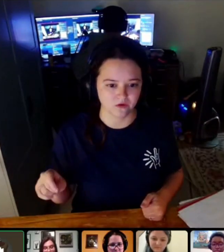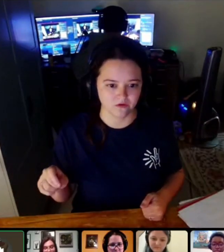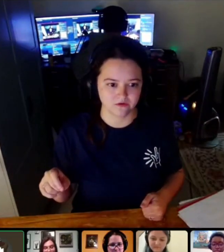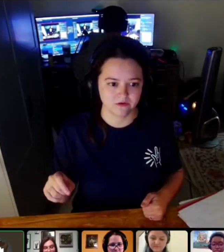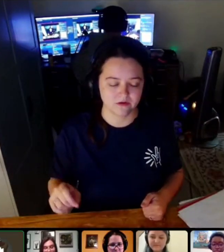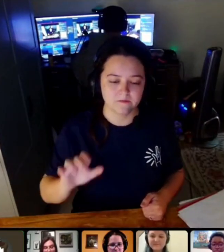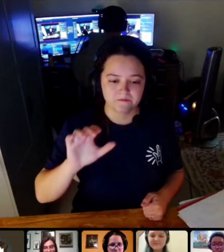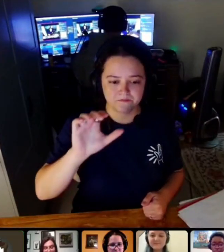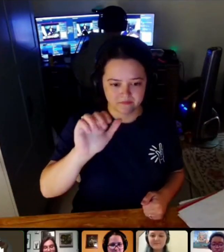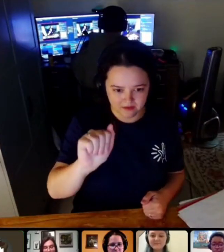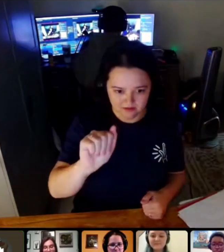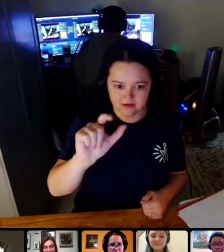word,